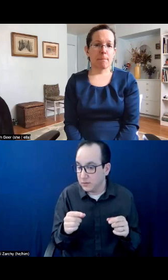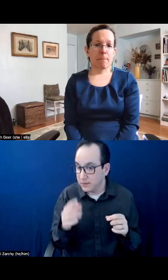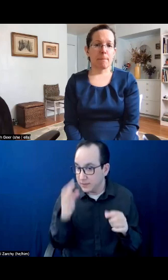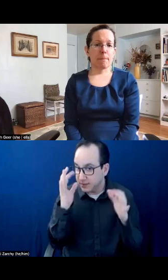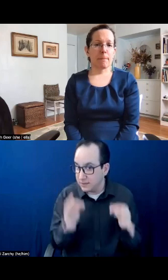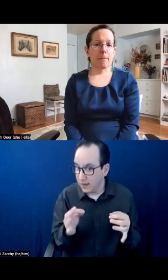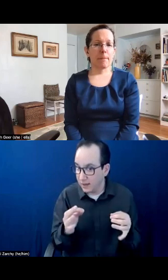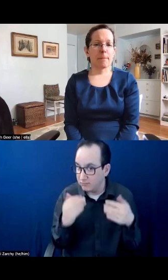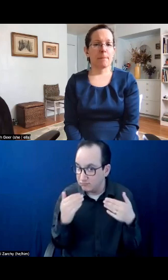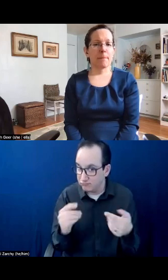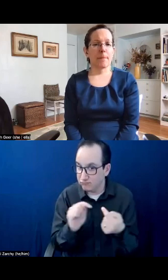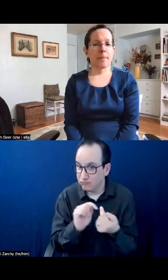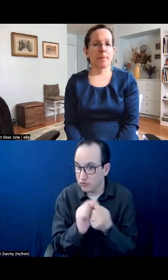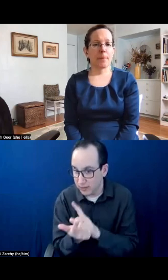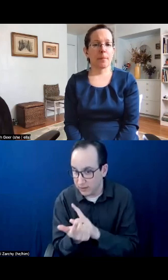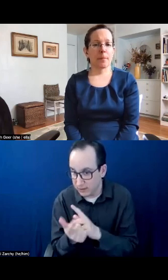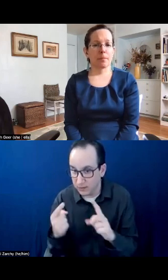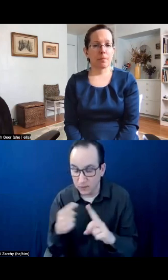used.